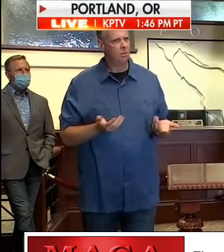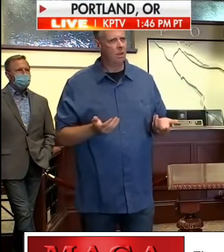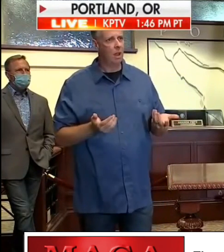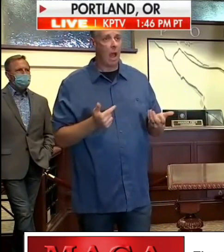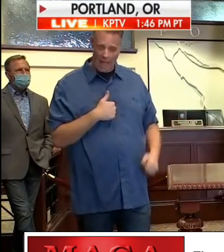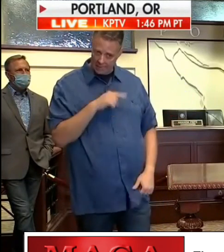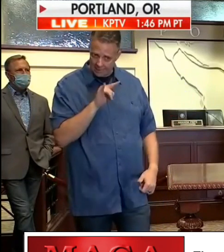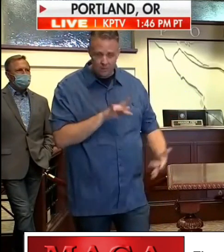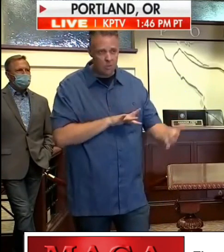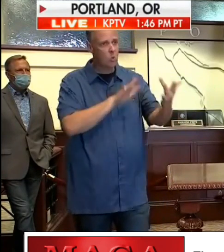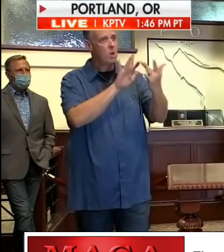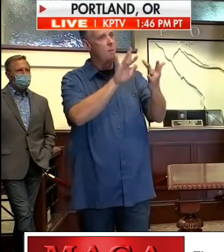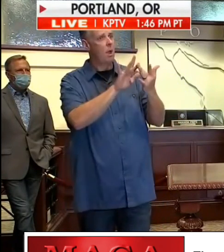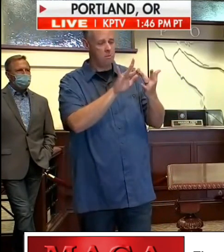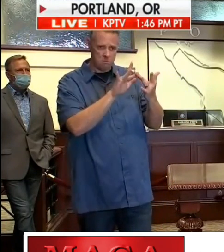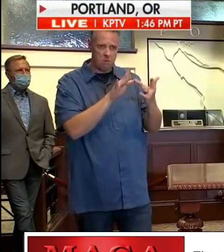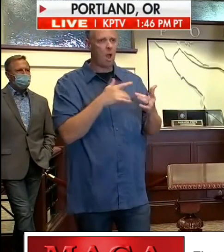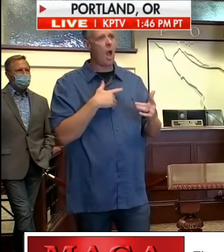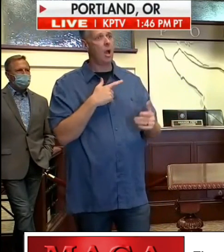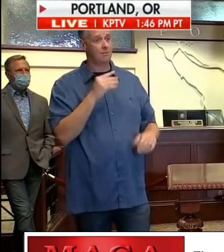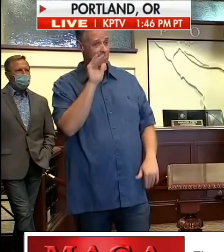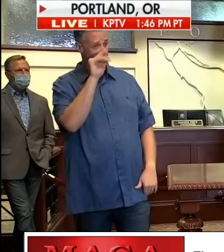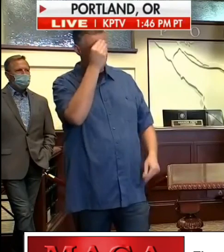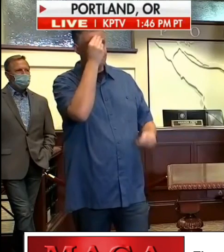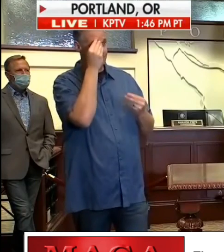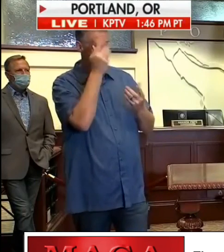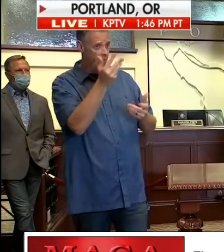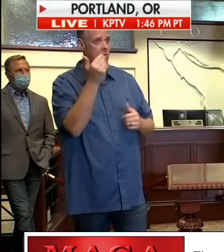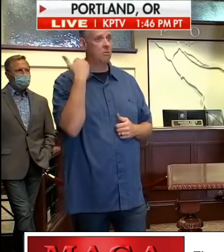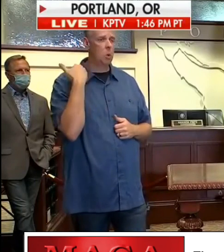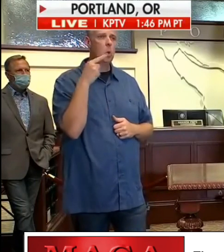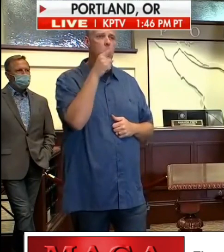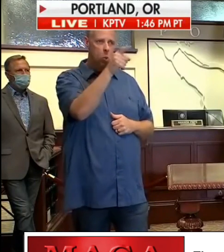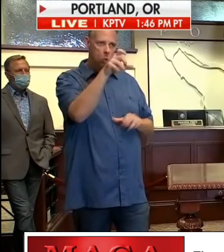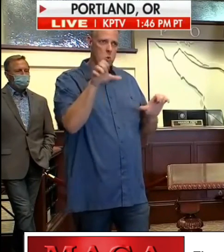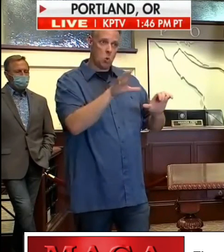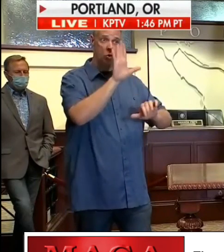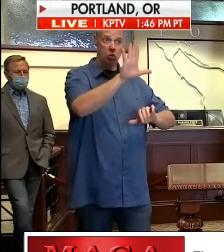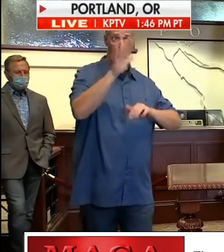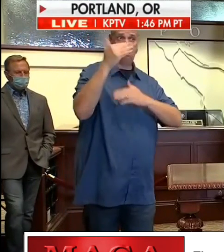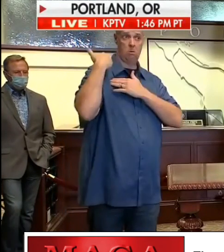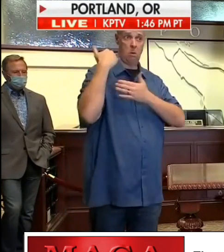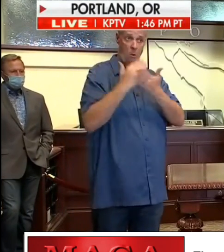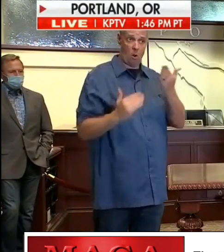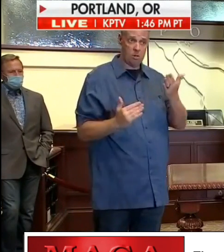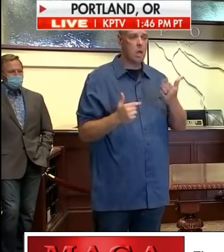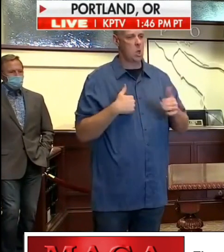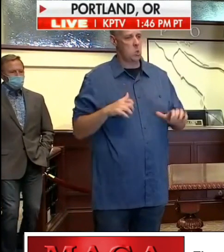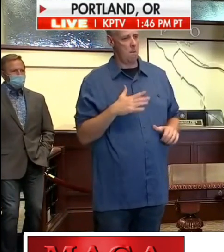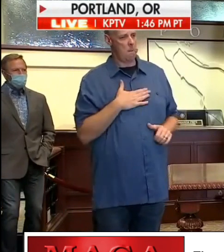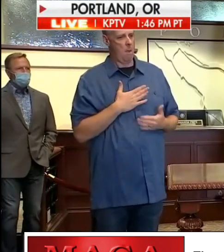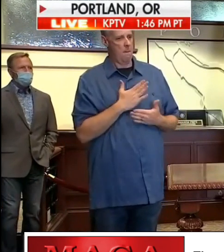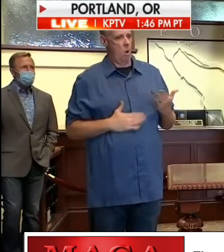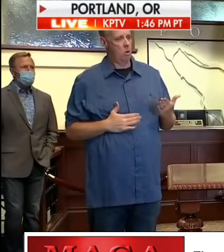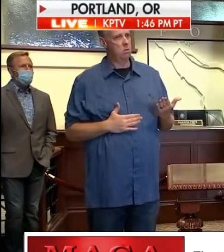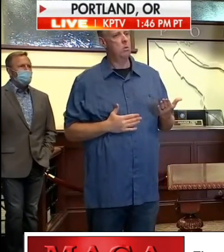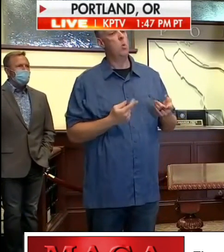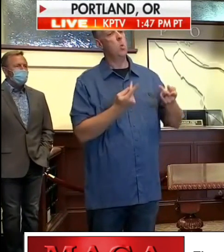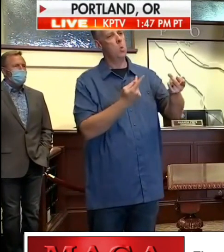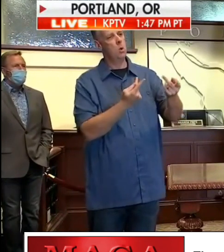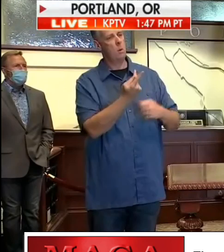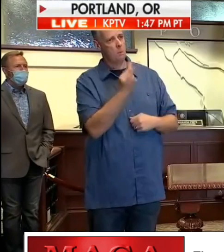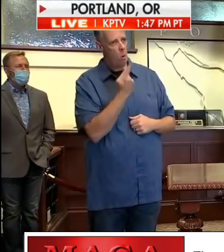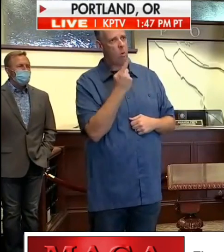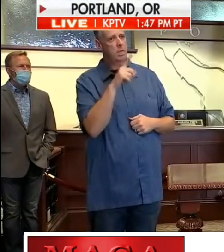reached out, I believe, in a collaborative manner by saying earlier that you need to do your part, and I need to do my part, and then we both need to be